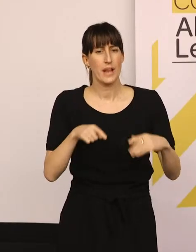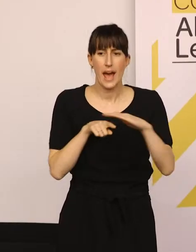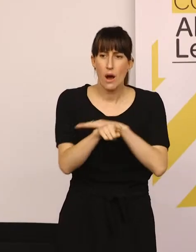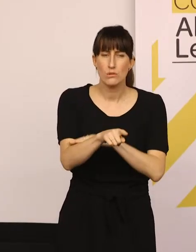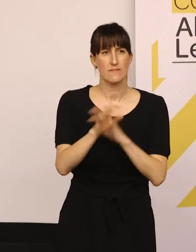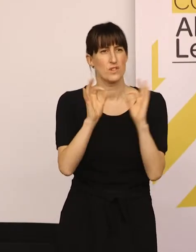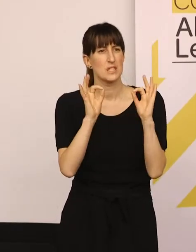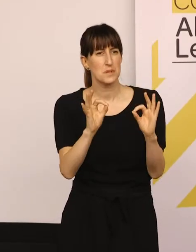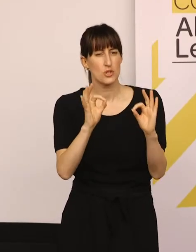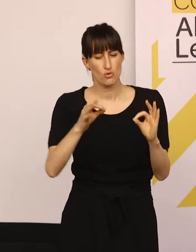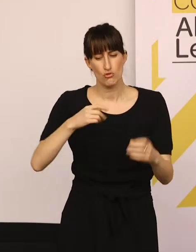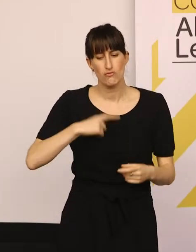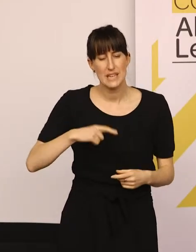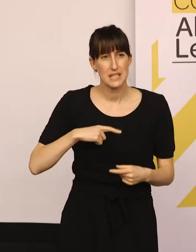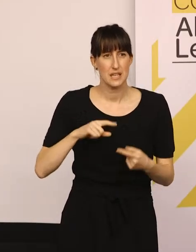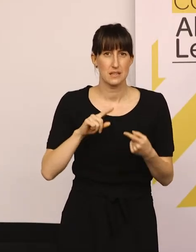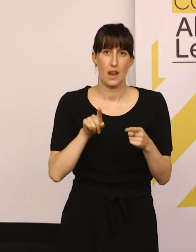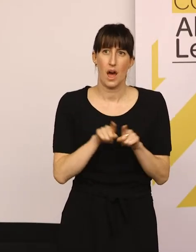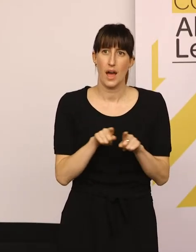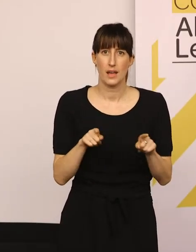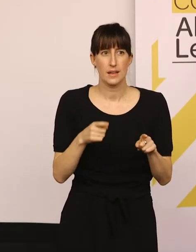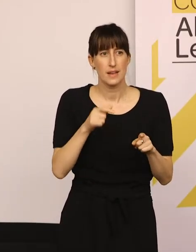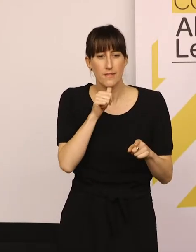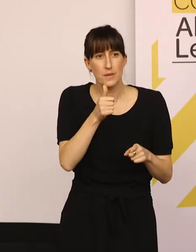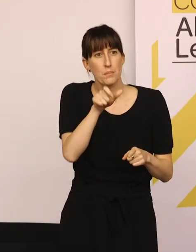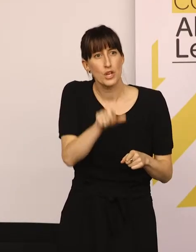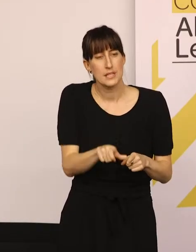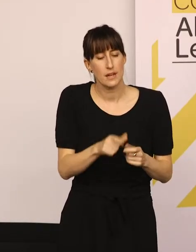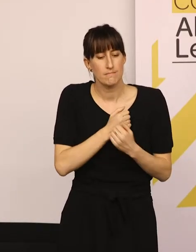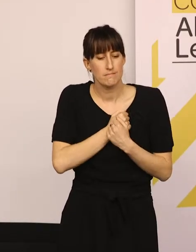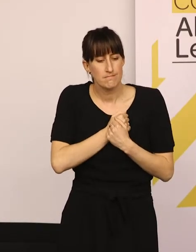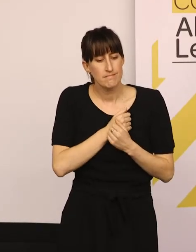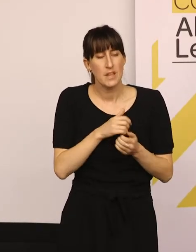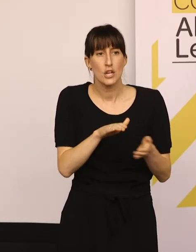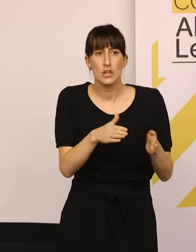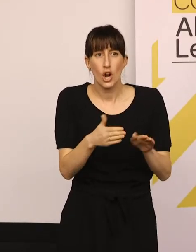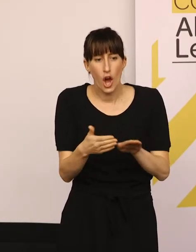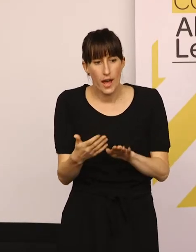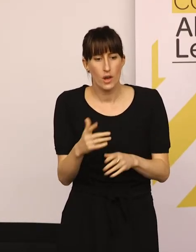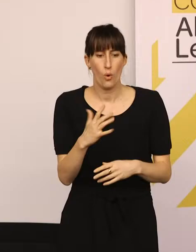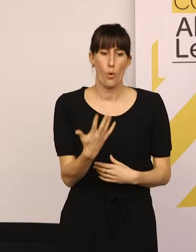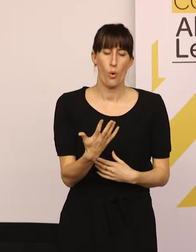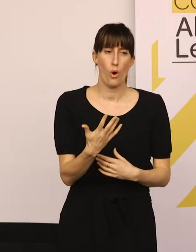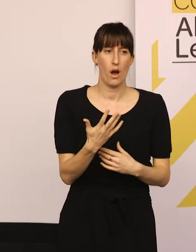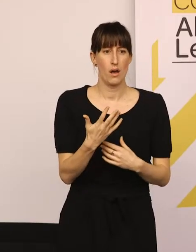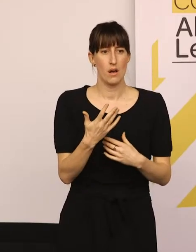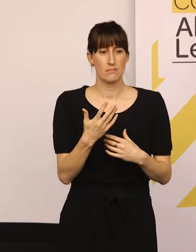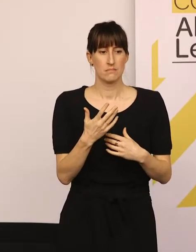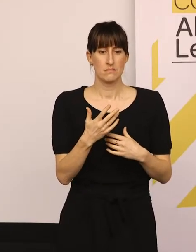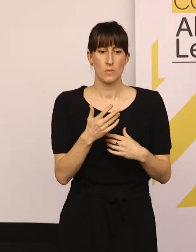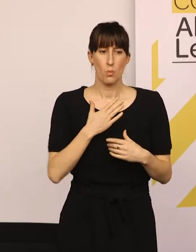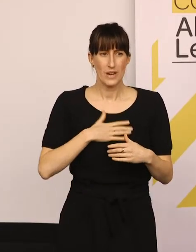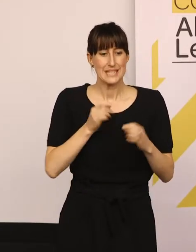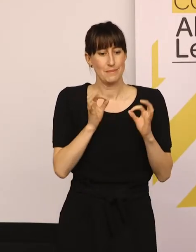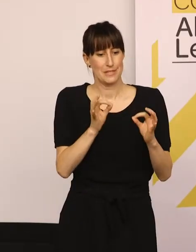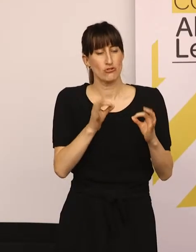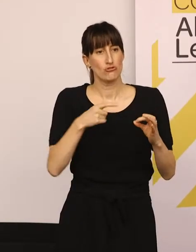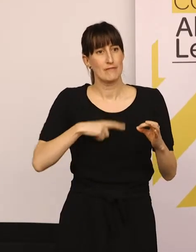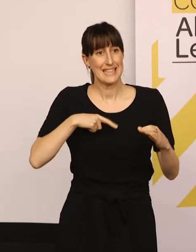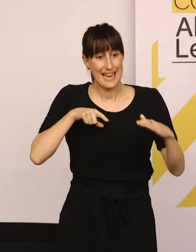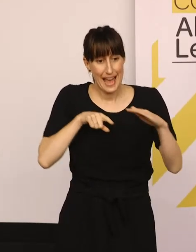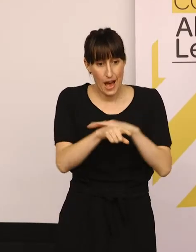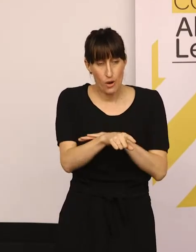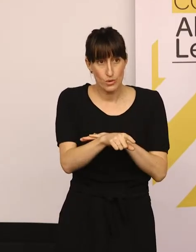look at a number of exemptions, usually between 20 and 30 a day, requests for exemption. However, some of